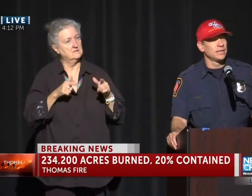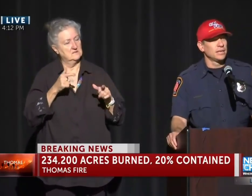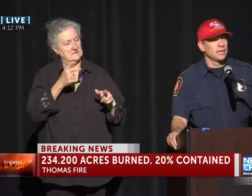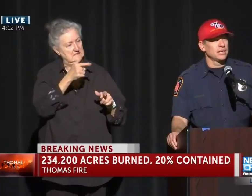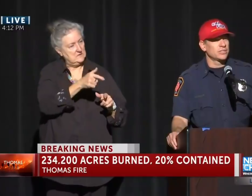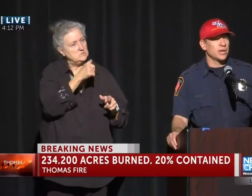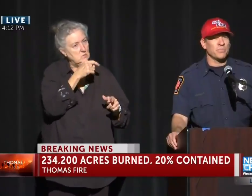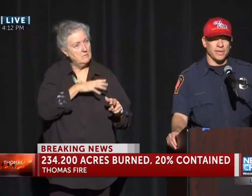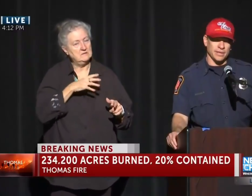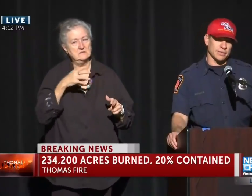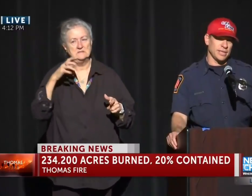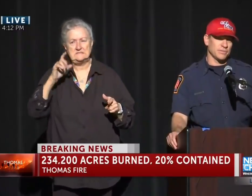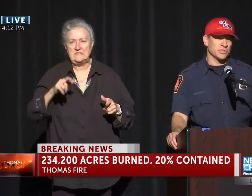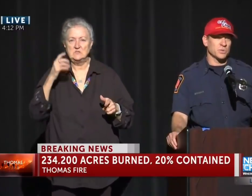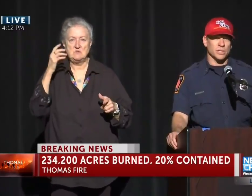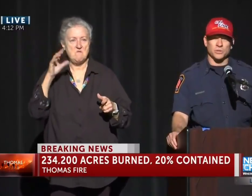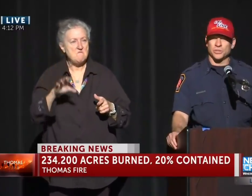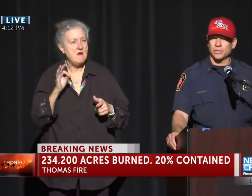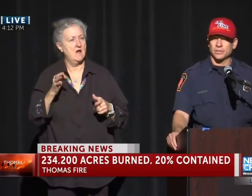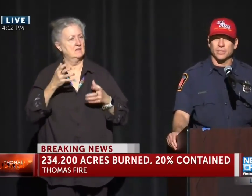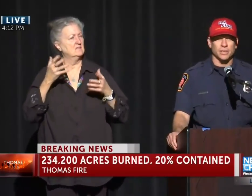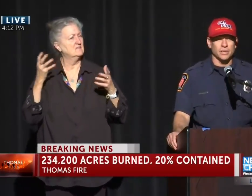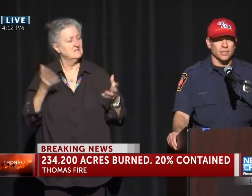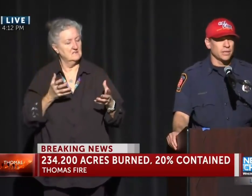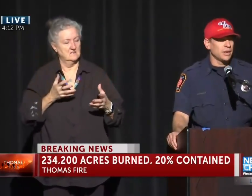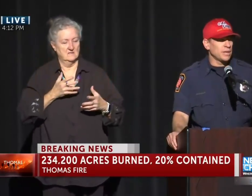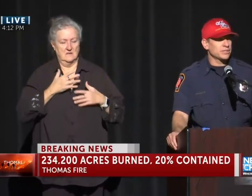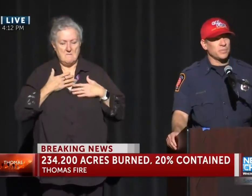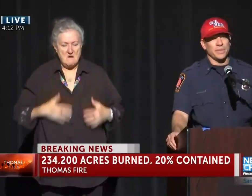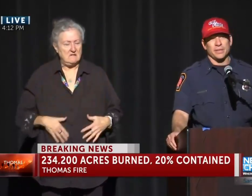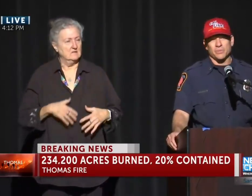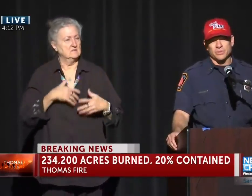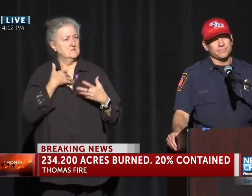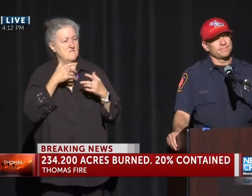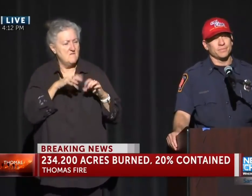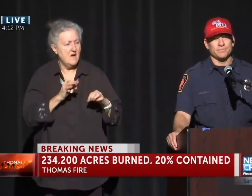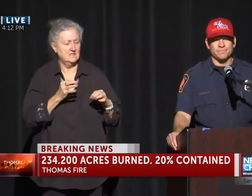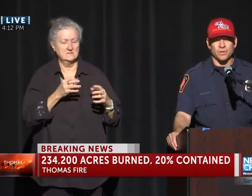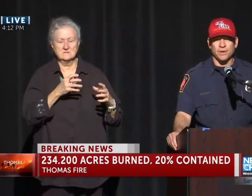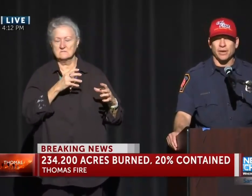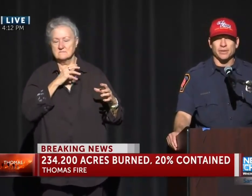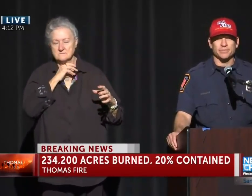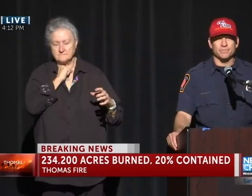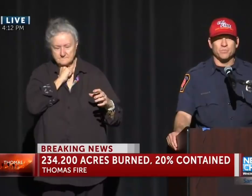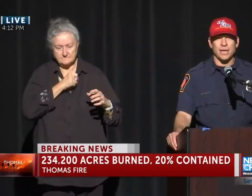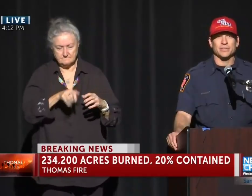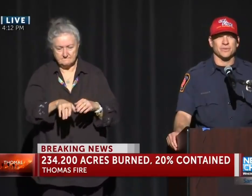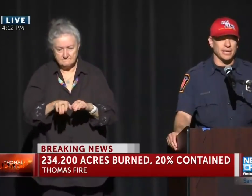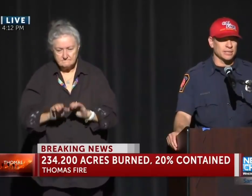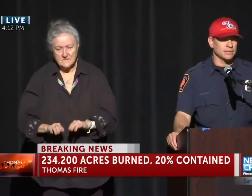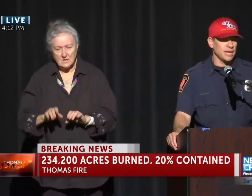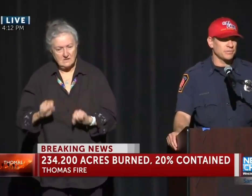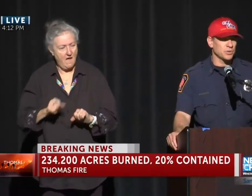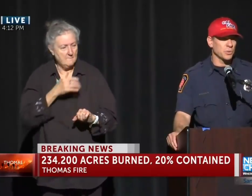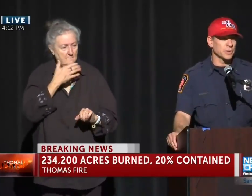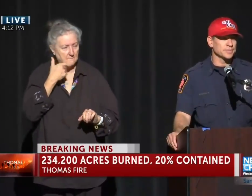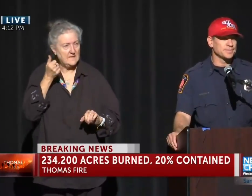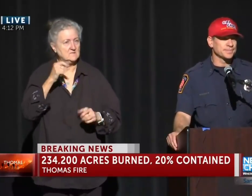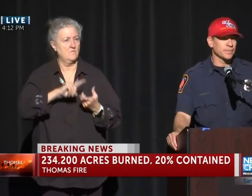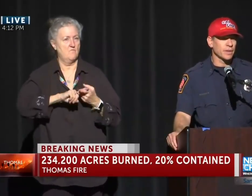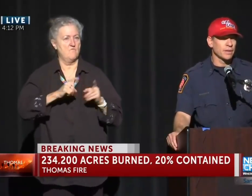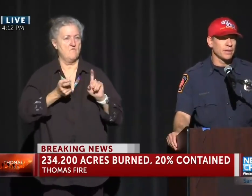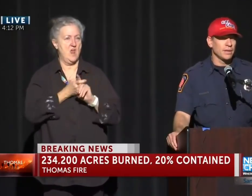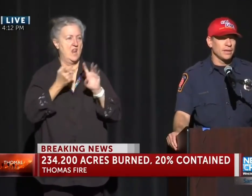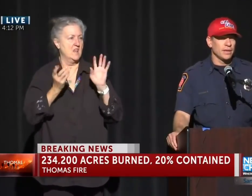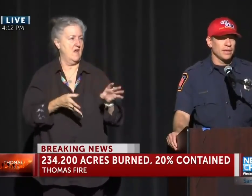find something to give her some closure about something that was her very best friend left in the